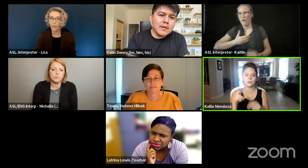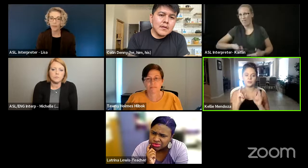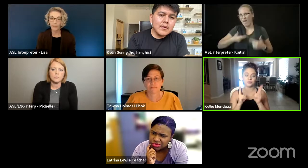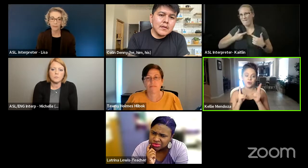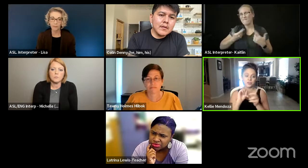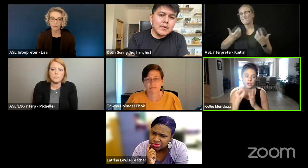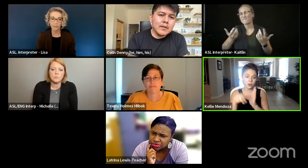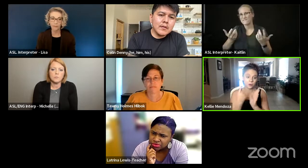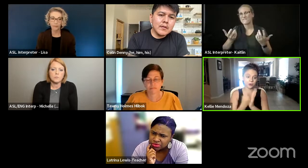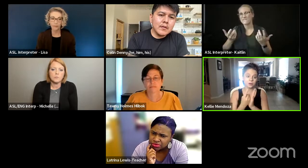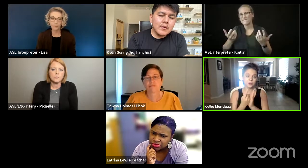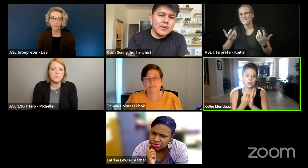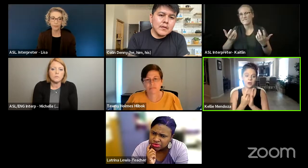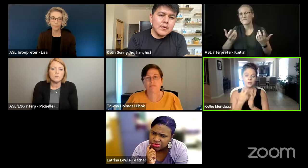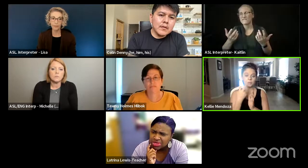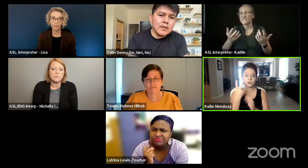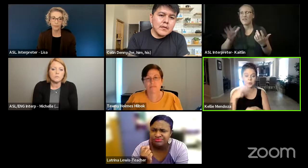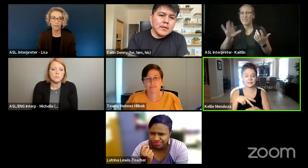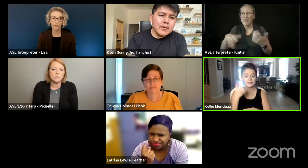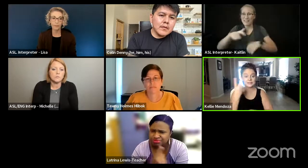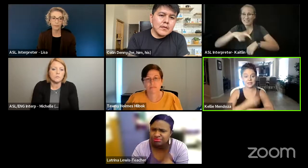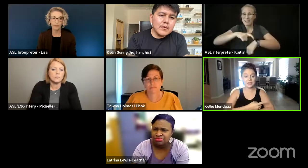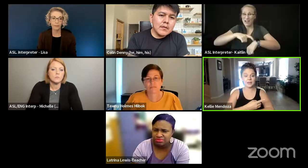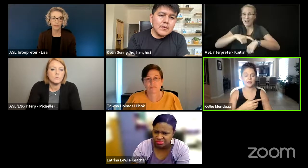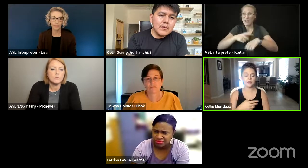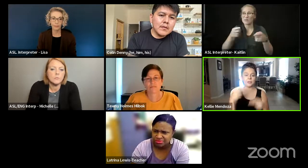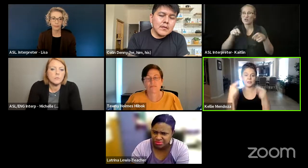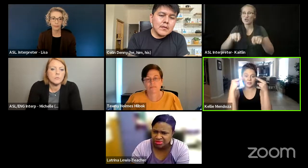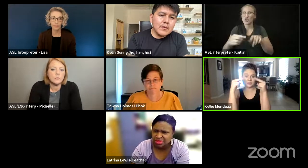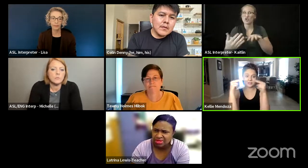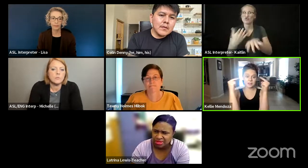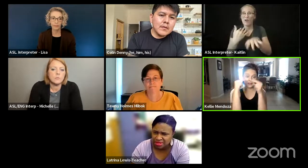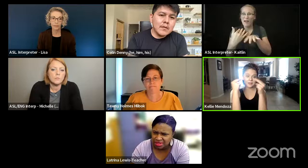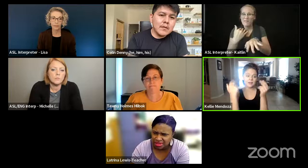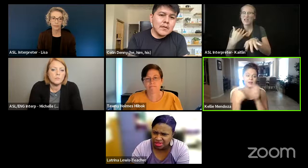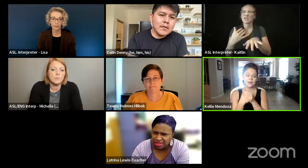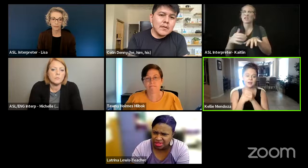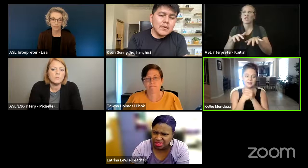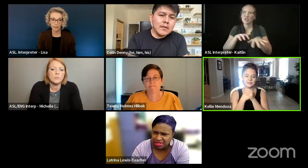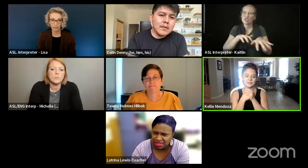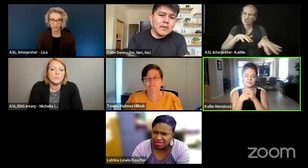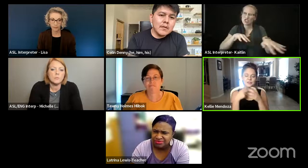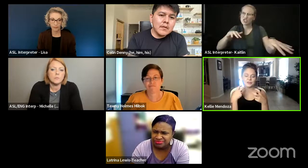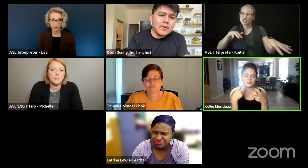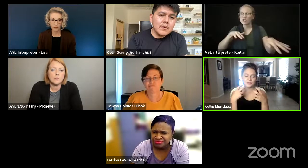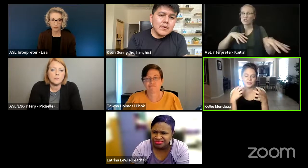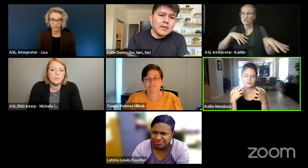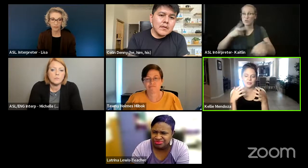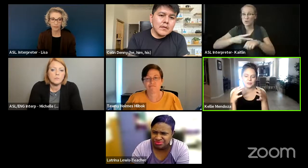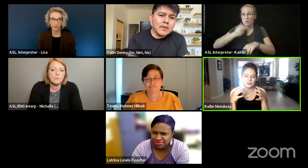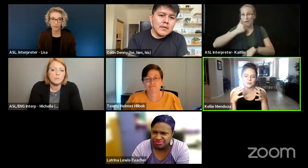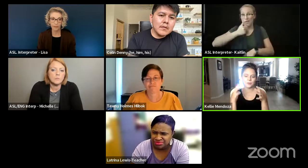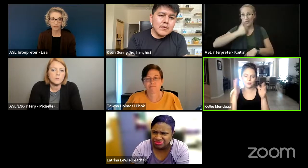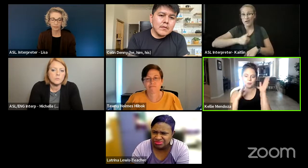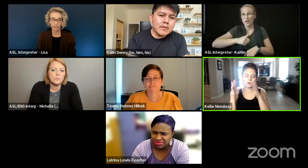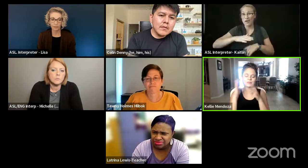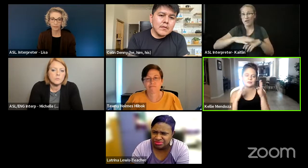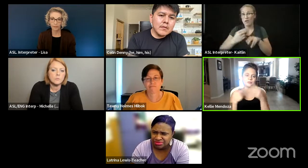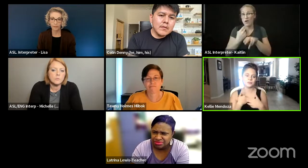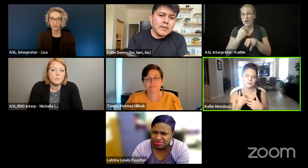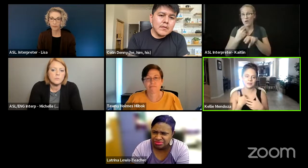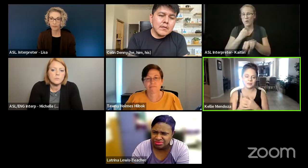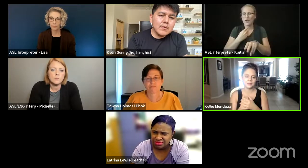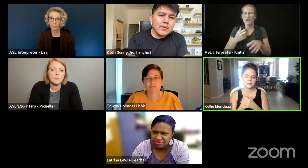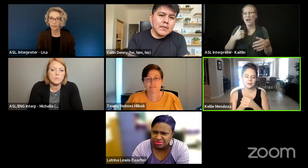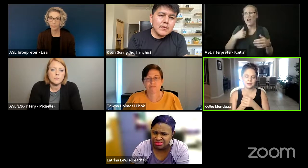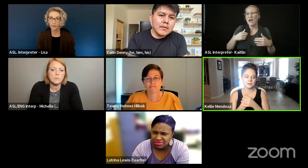that rush hour twice a day on the interstate. It's really like